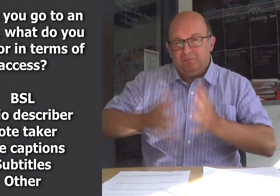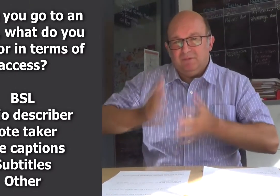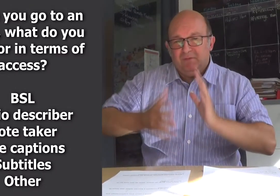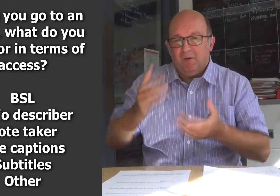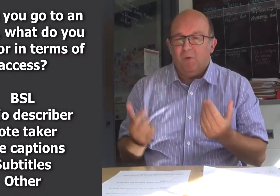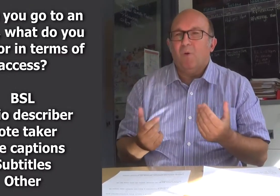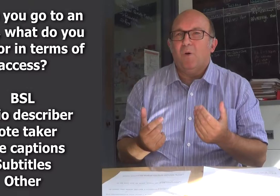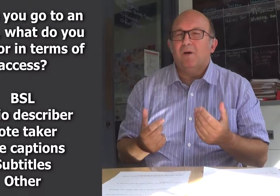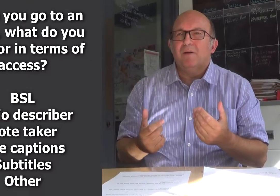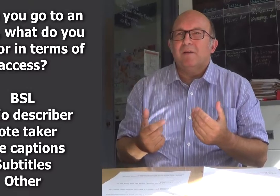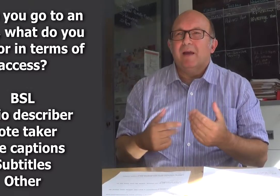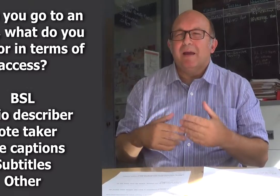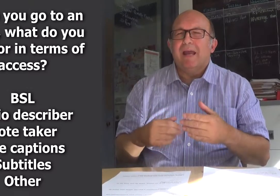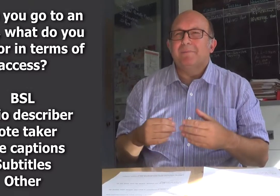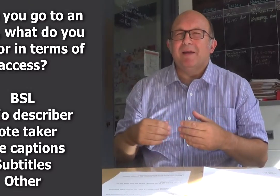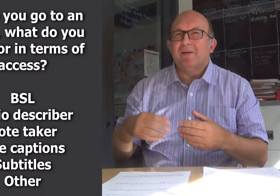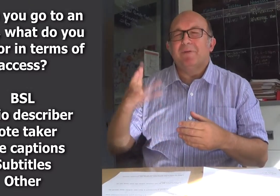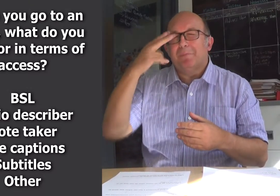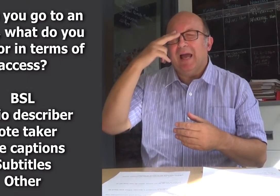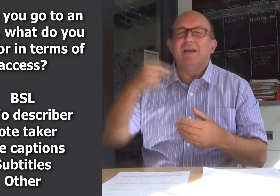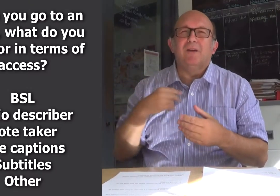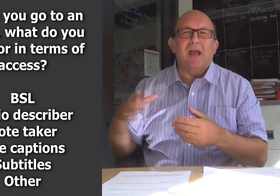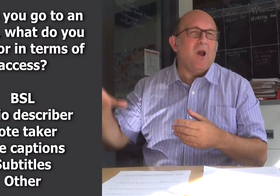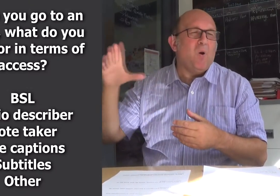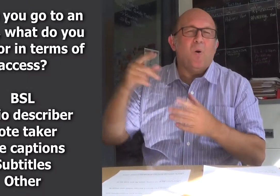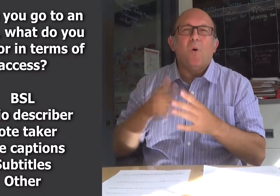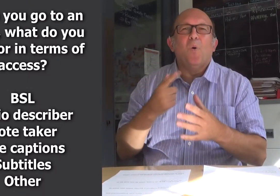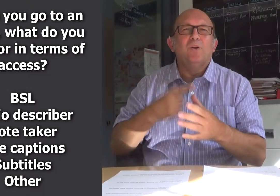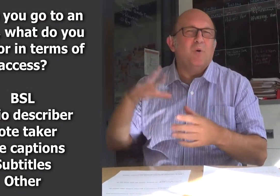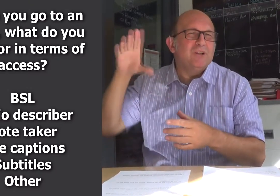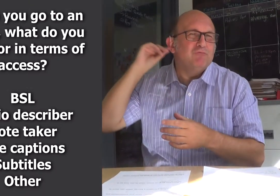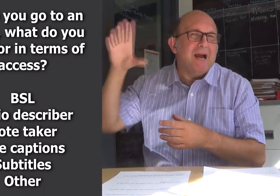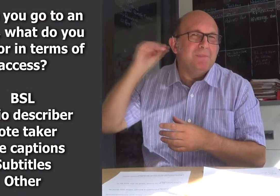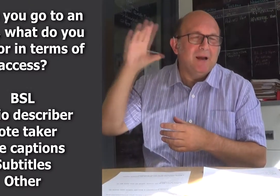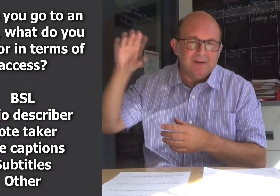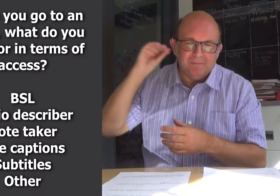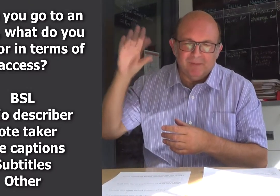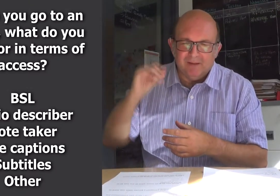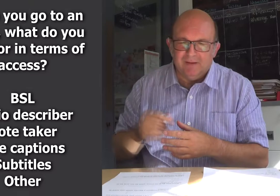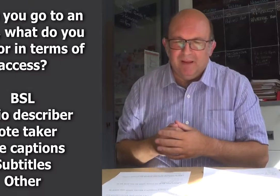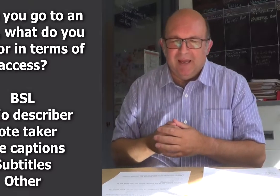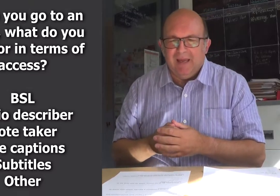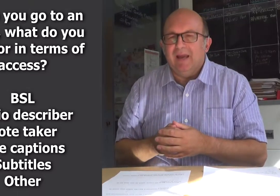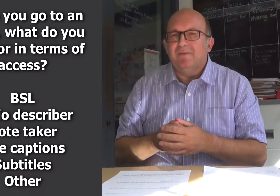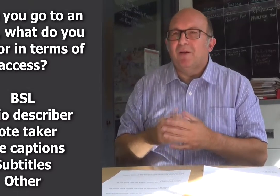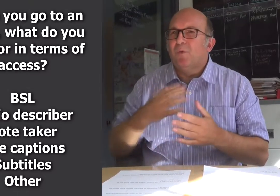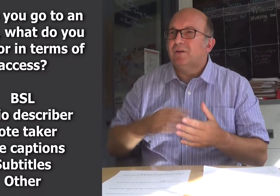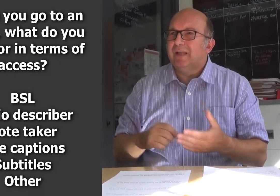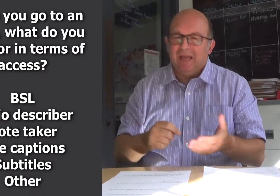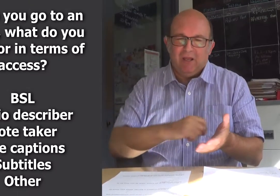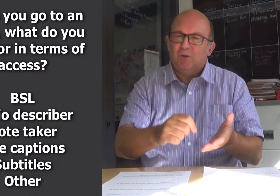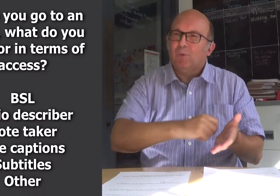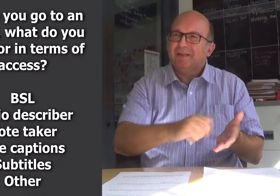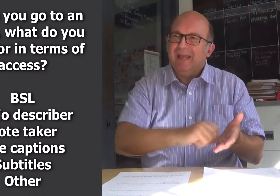BSL or a blind audio describer? You